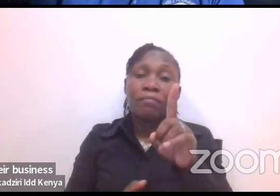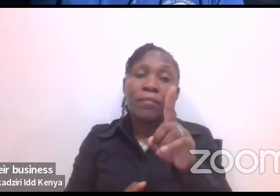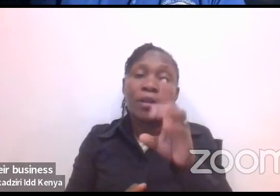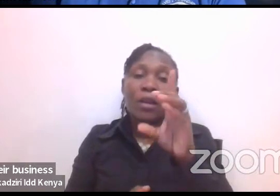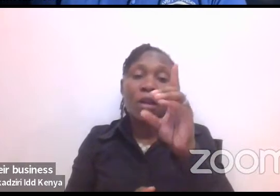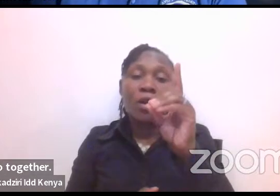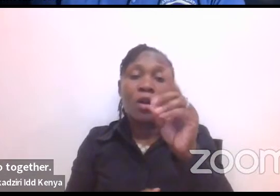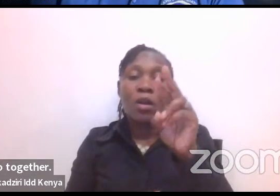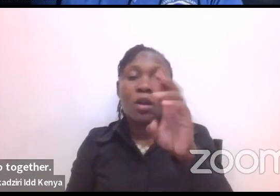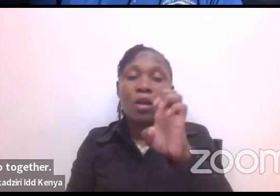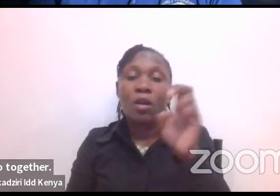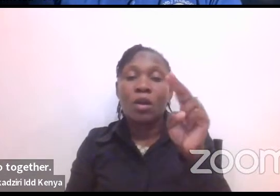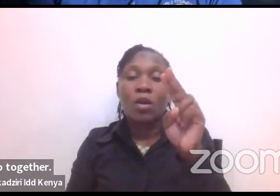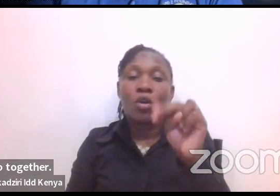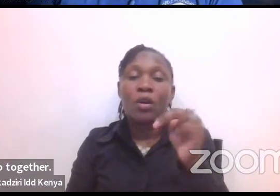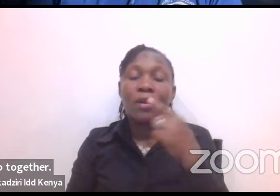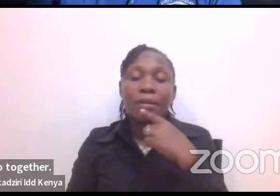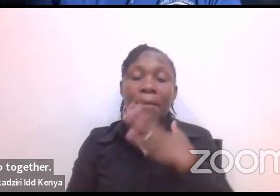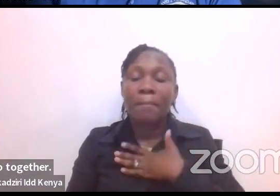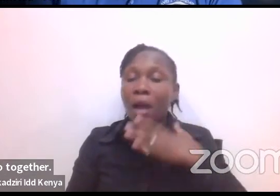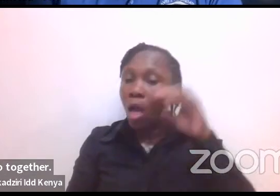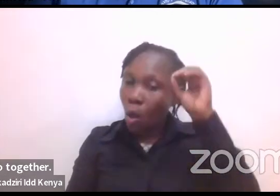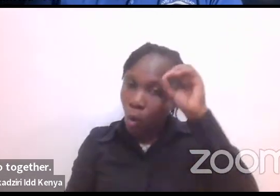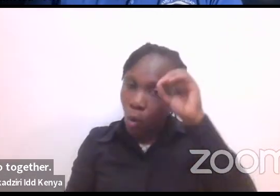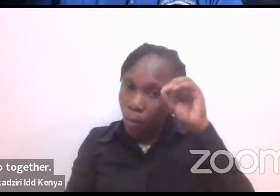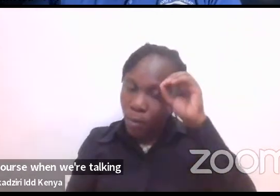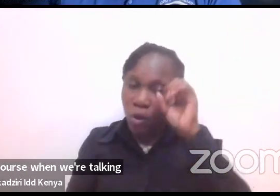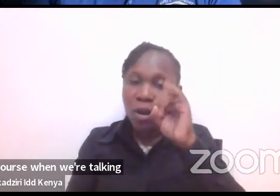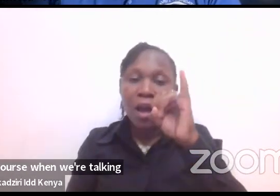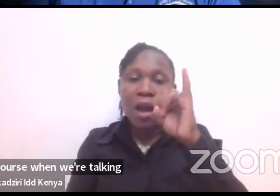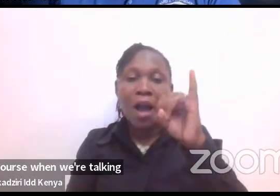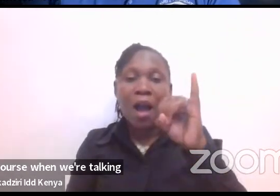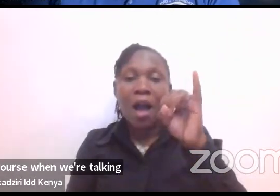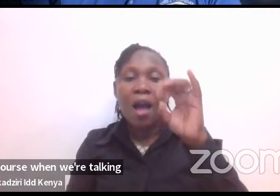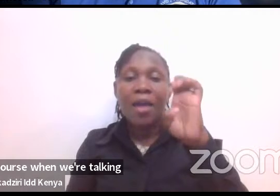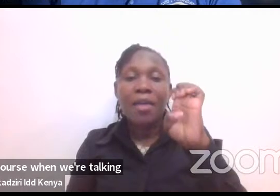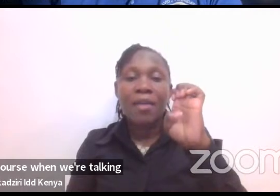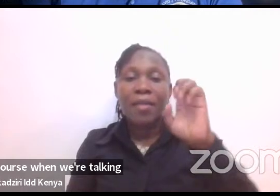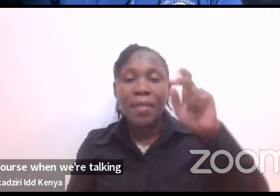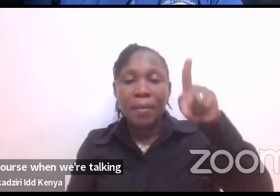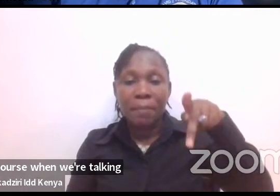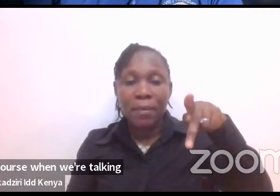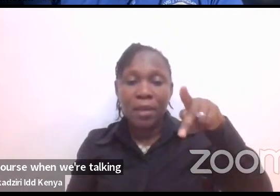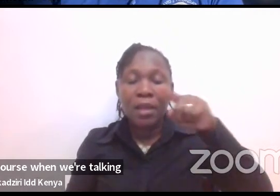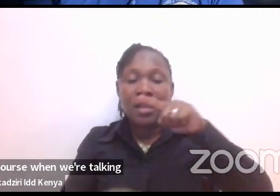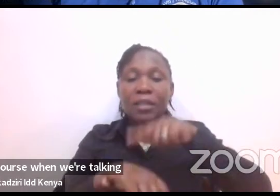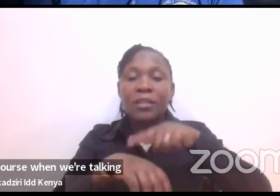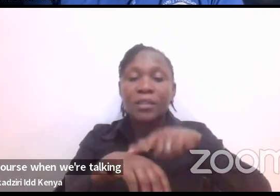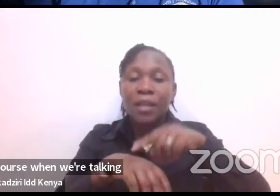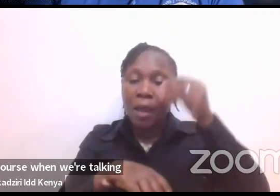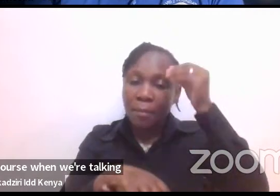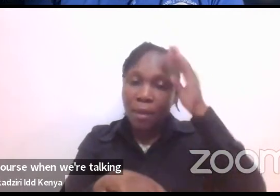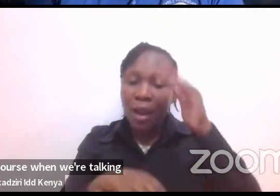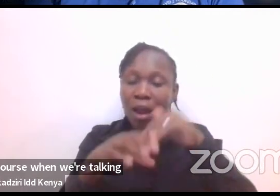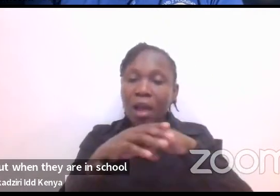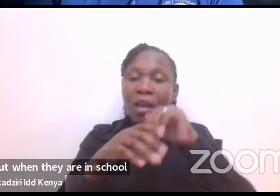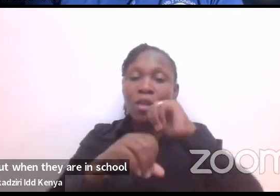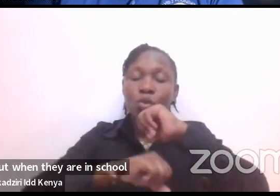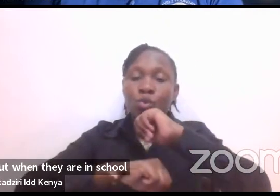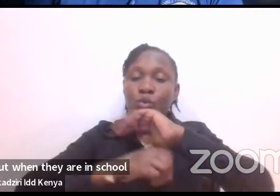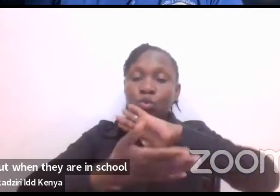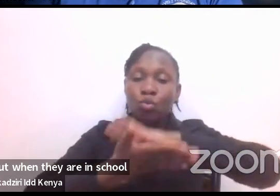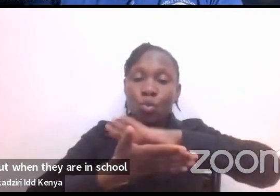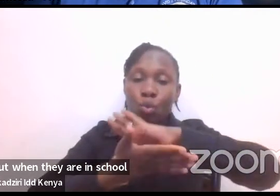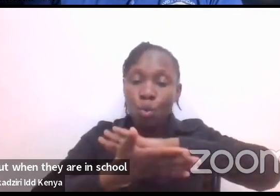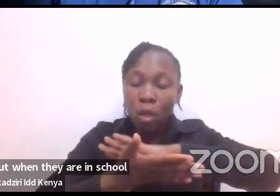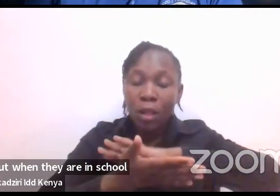my opinion, of course, when we're talking about the IEP, we're talking about when they are in school with us, right? When they're in,